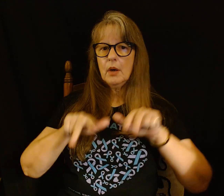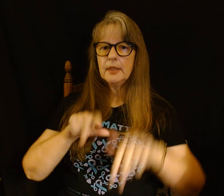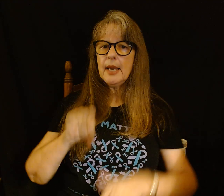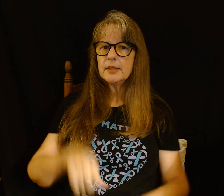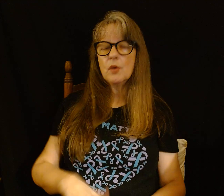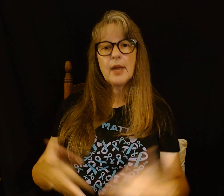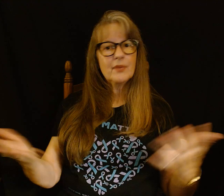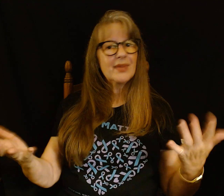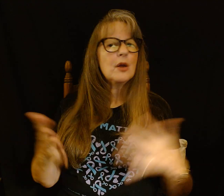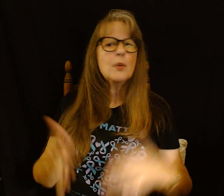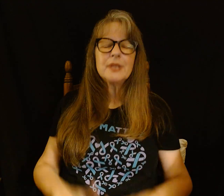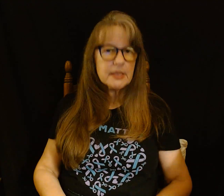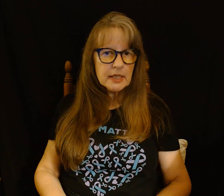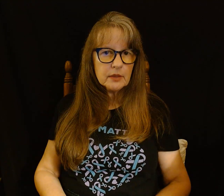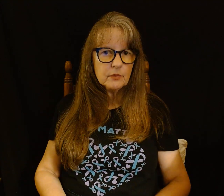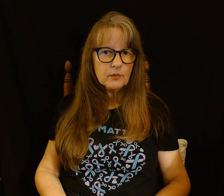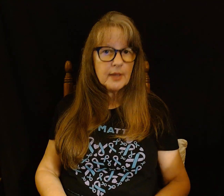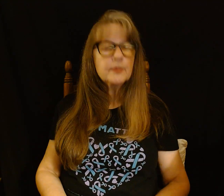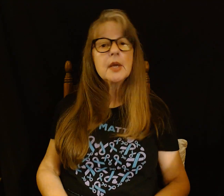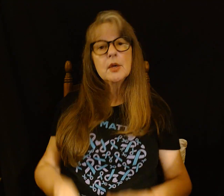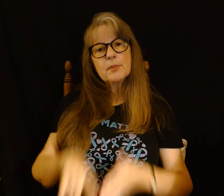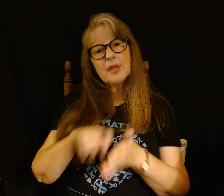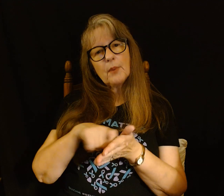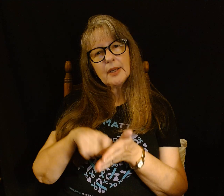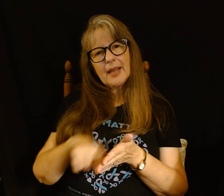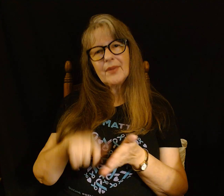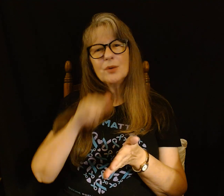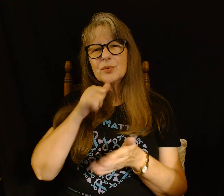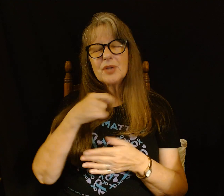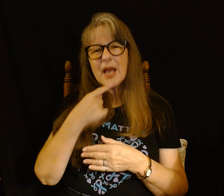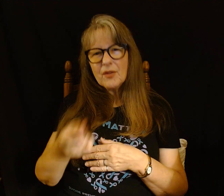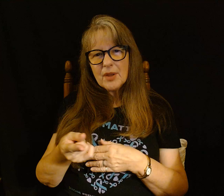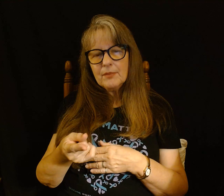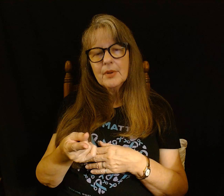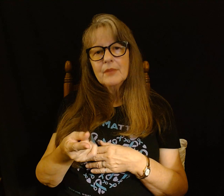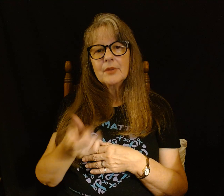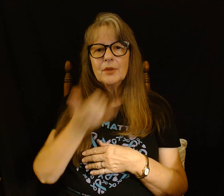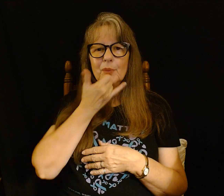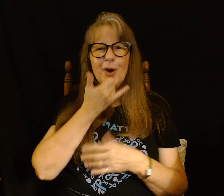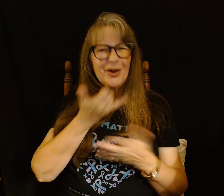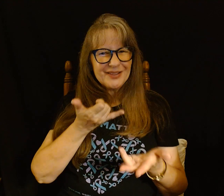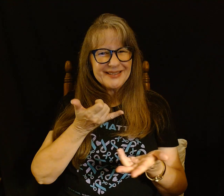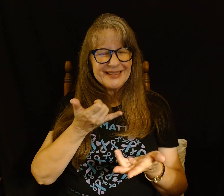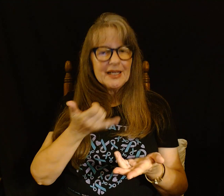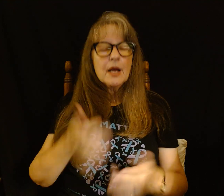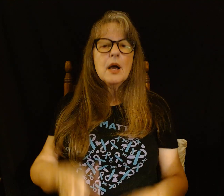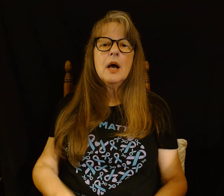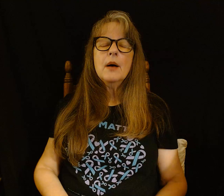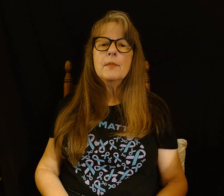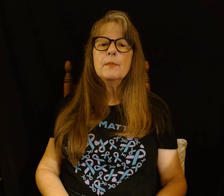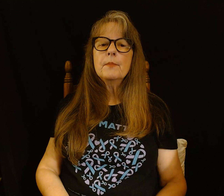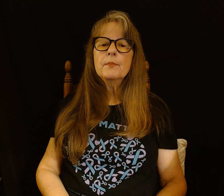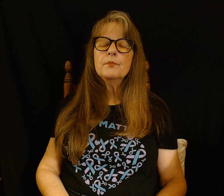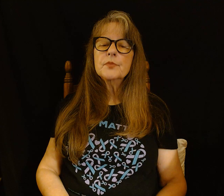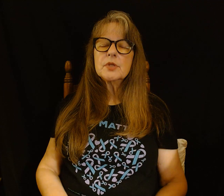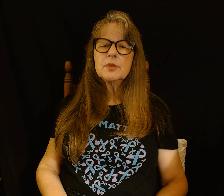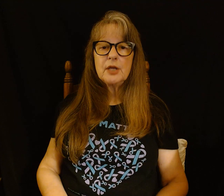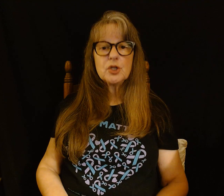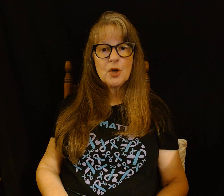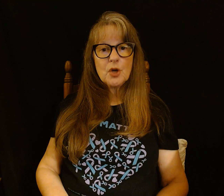Yes. Okay. They know it's not a 10, right? But they write it down. They don't tell them that they're wrong. They just know it hurts